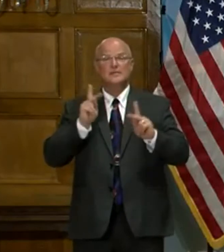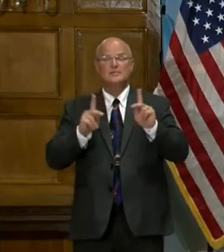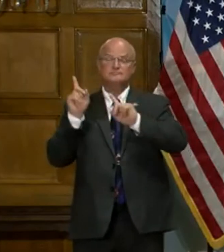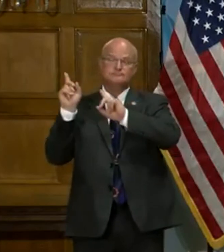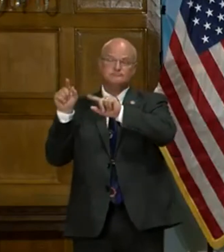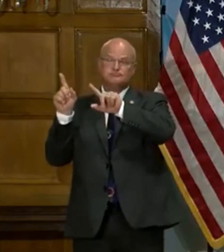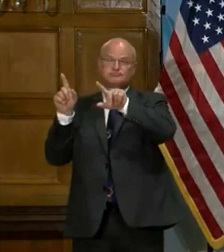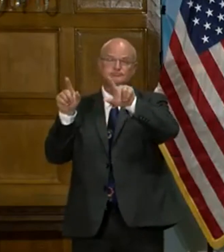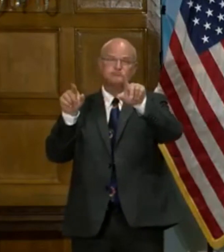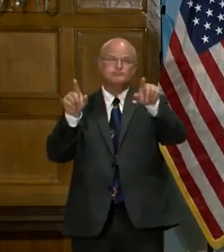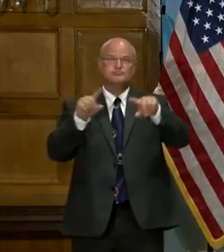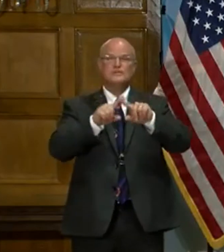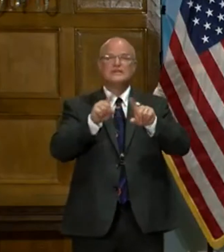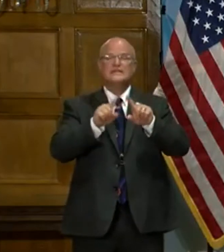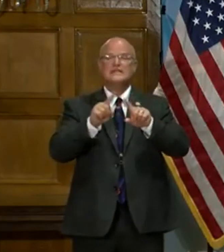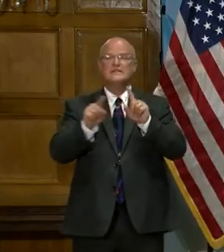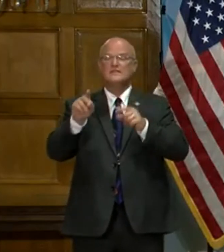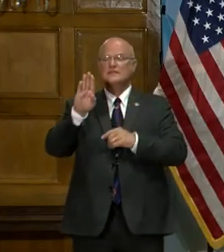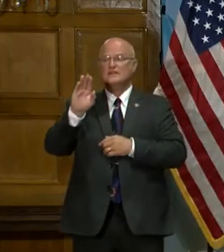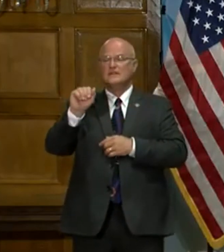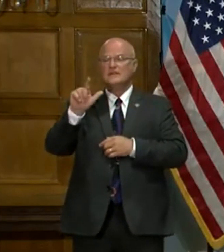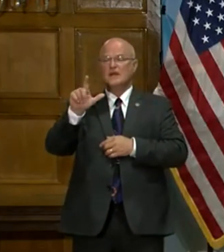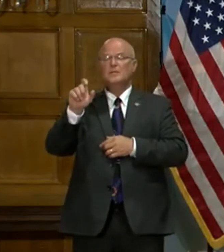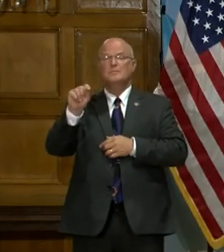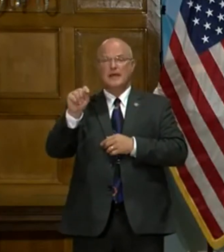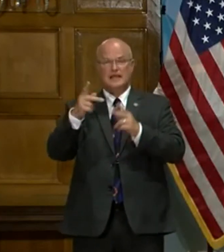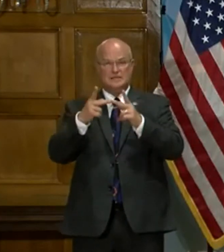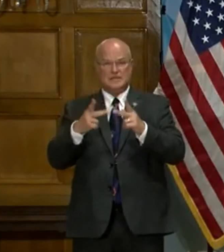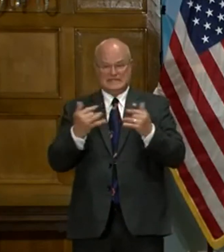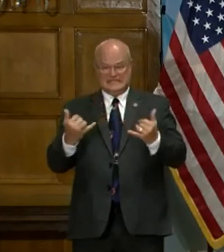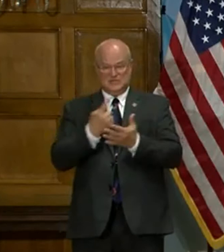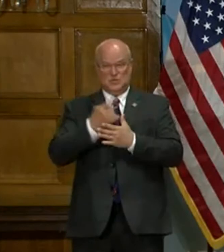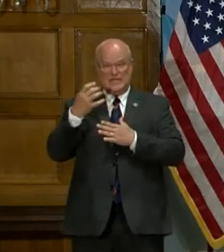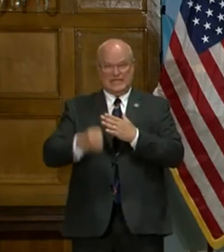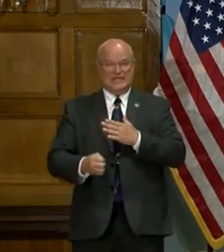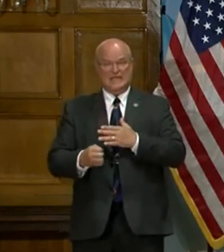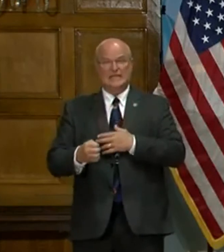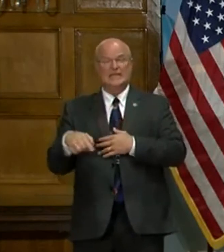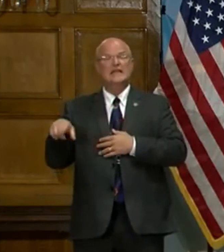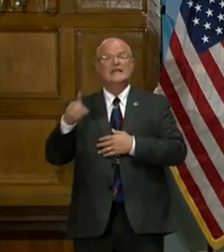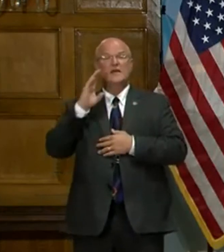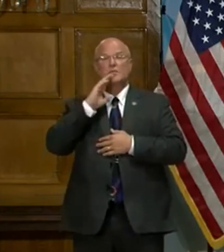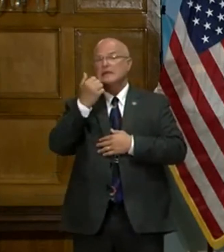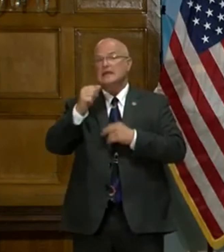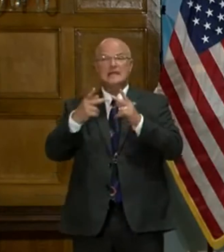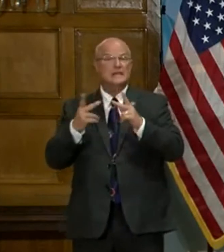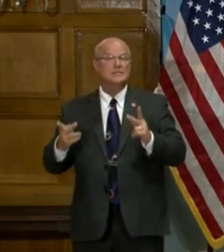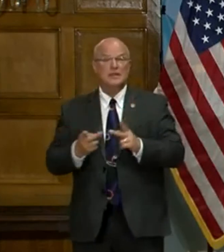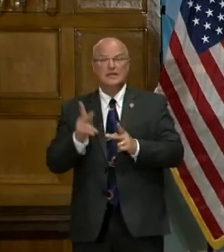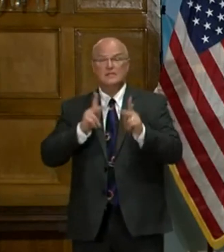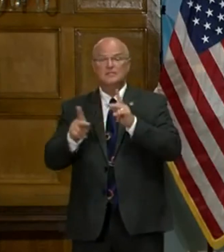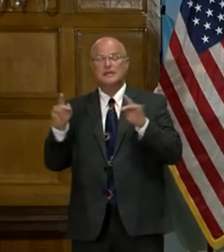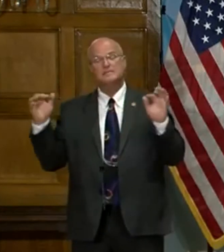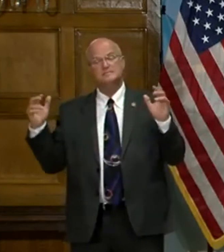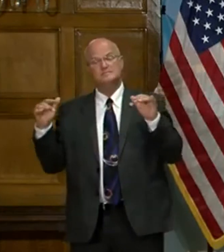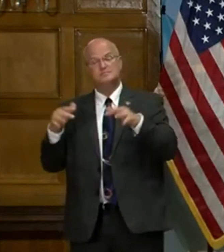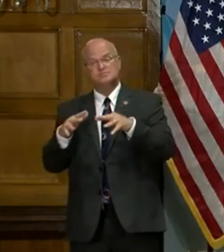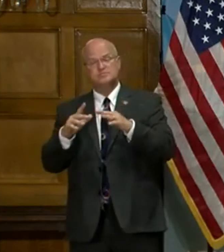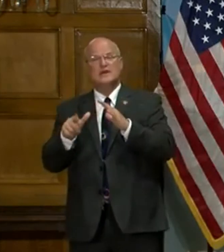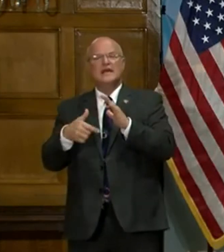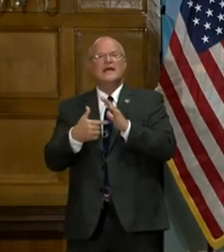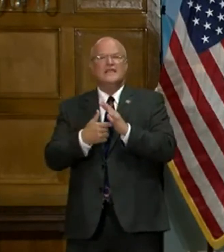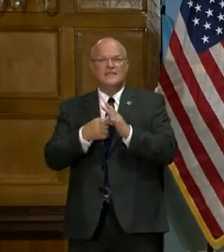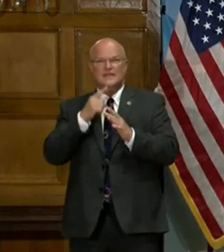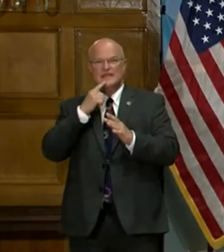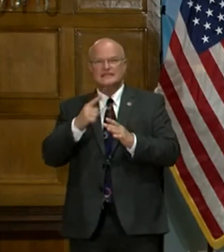be out on various ballot initiatives this weekend. They will be any place that people are gathered. This is